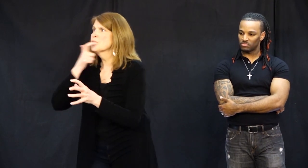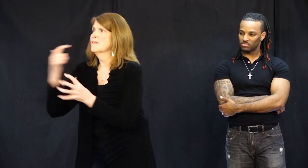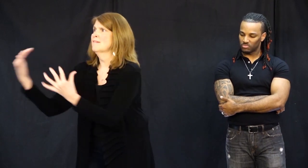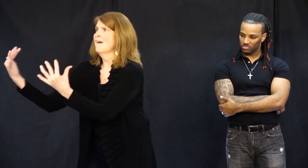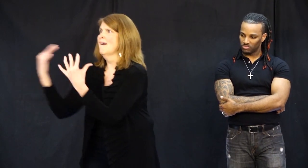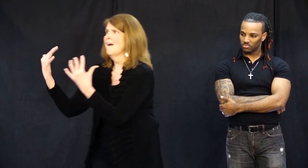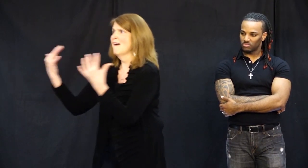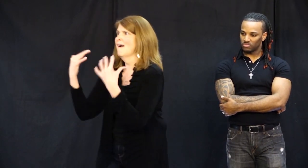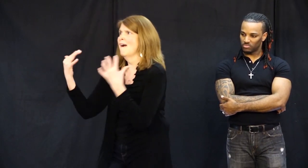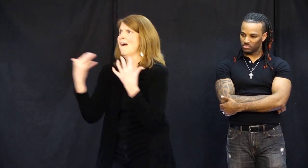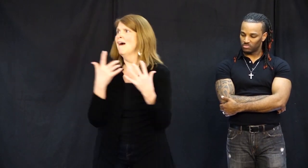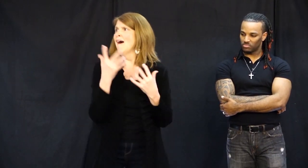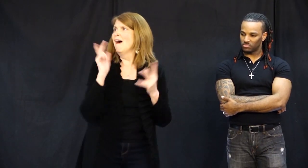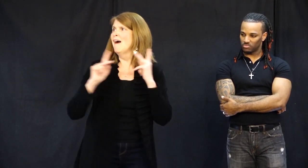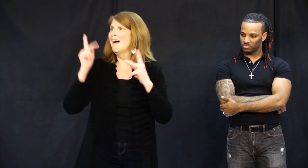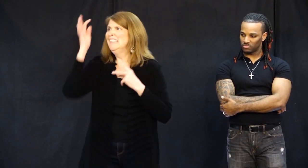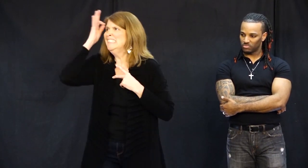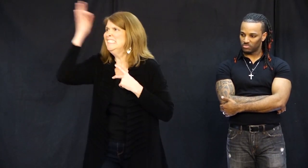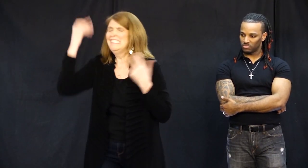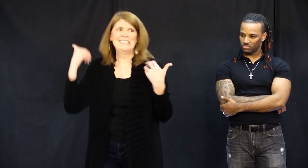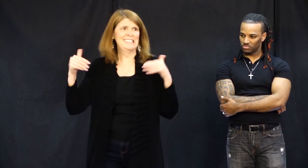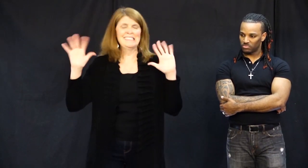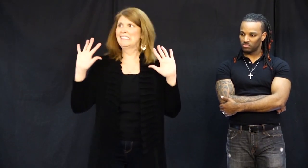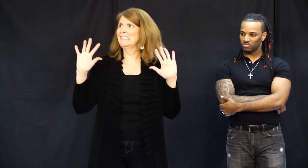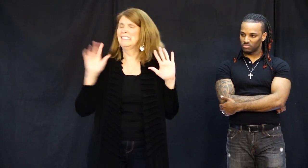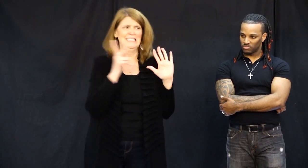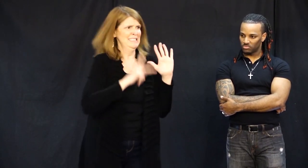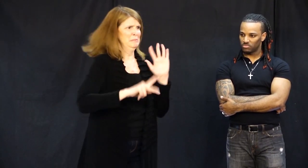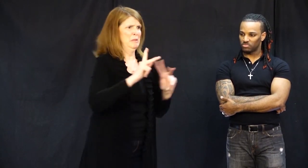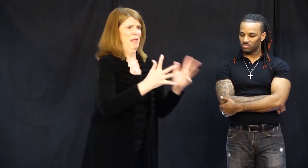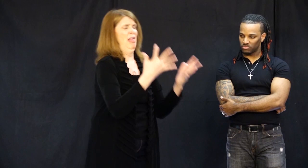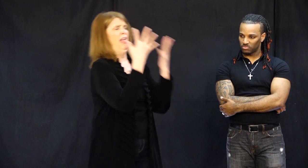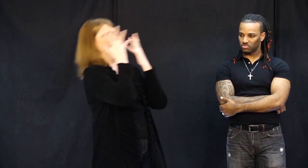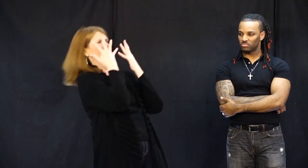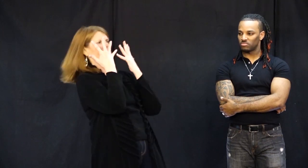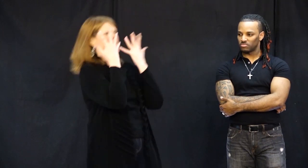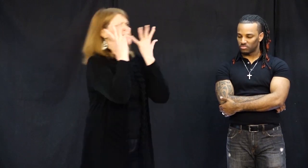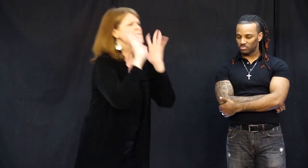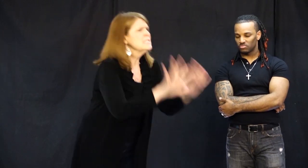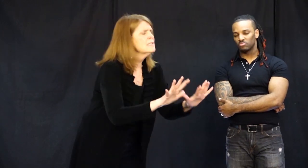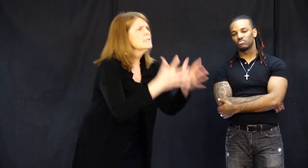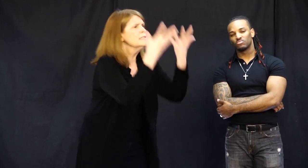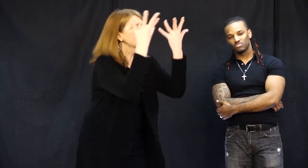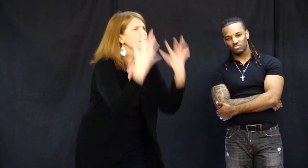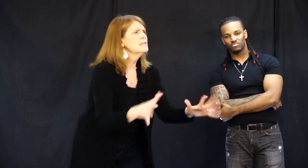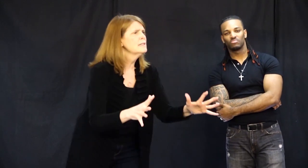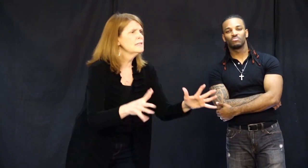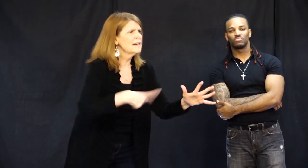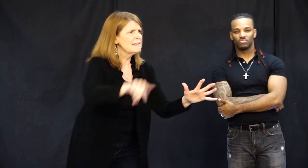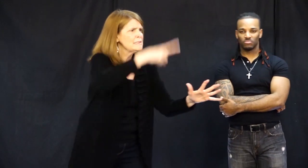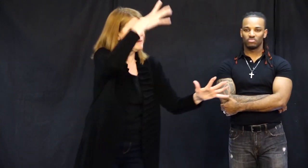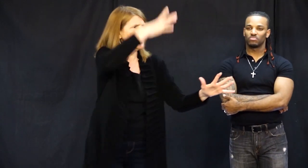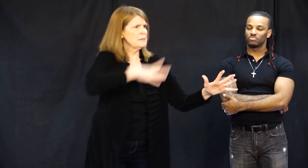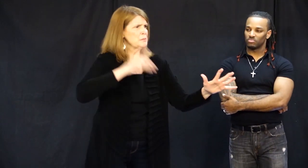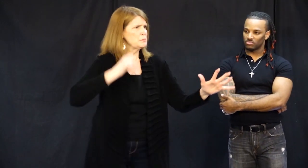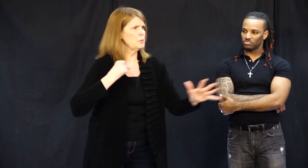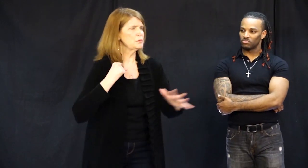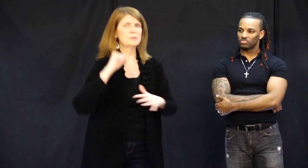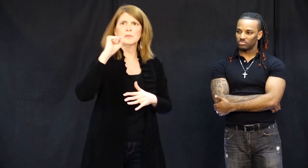This close to giving up, facing mad scrutiny. I scream in the face of this mass mutiny. Are these the men with which I am to defend